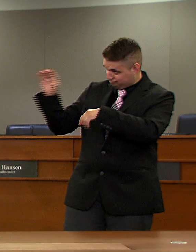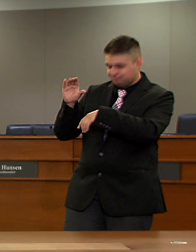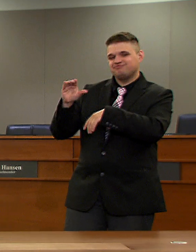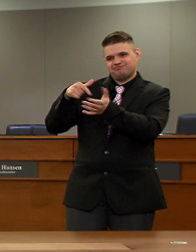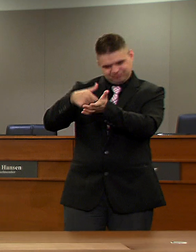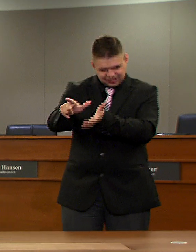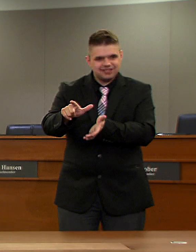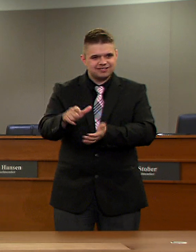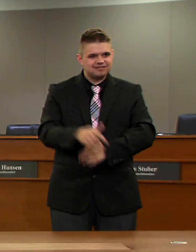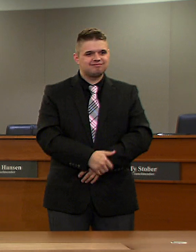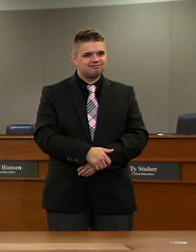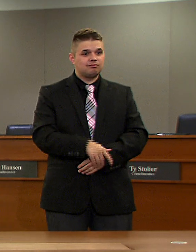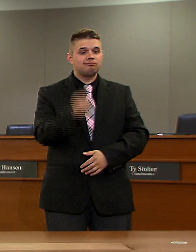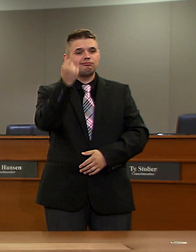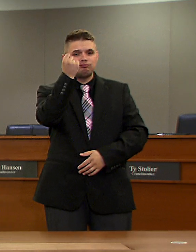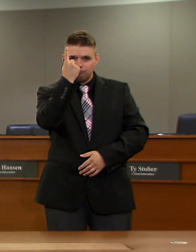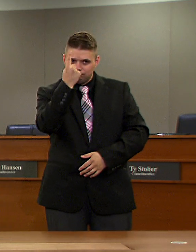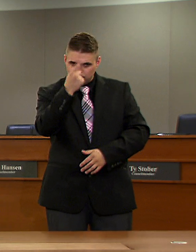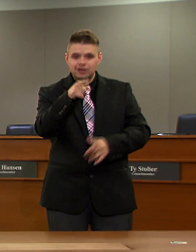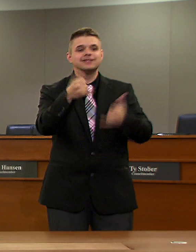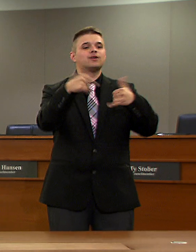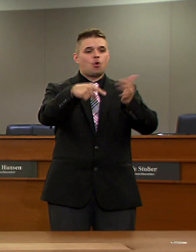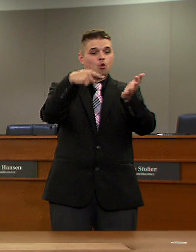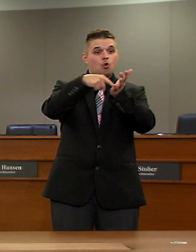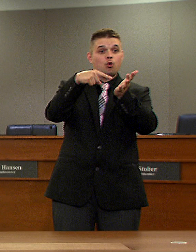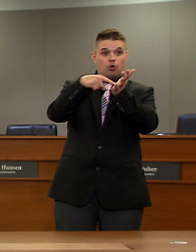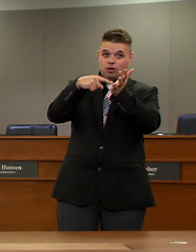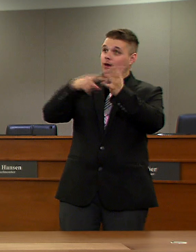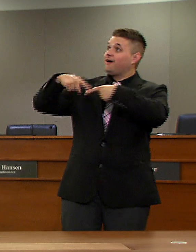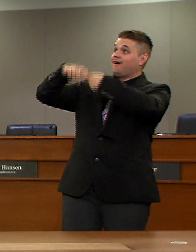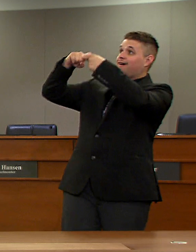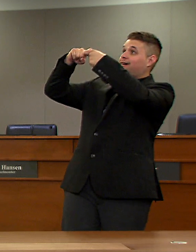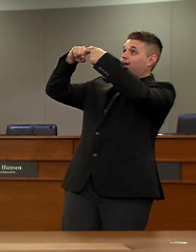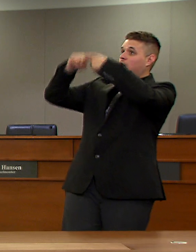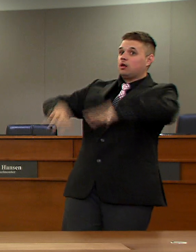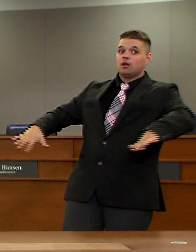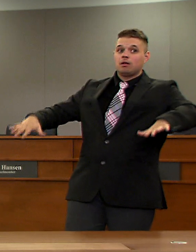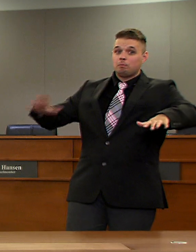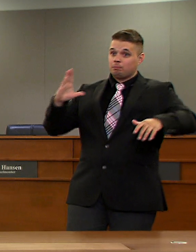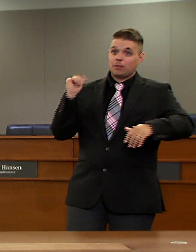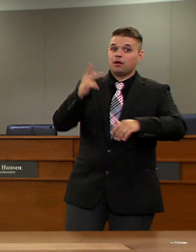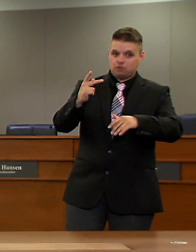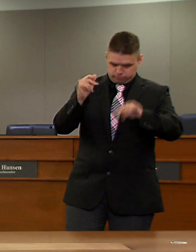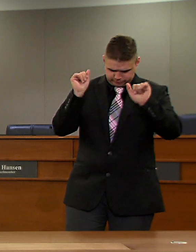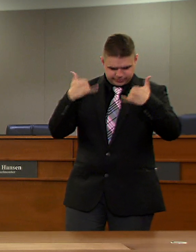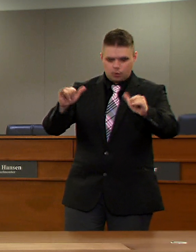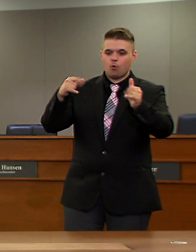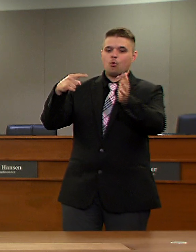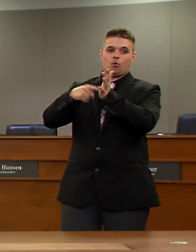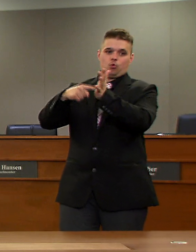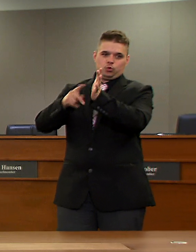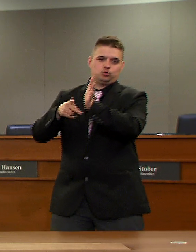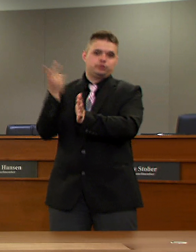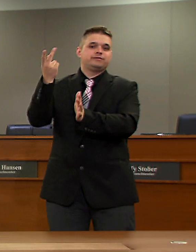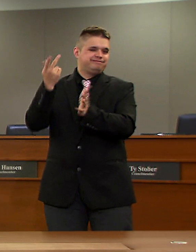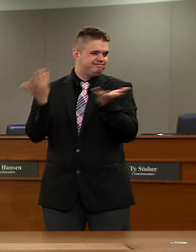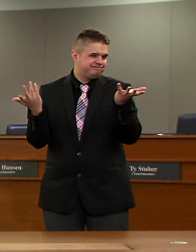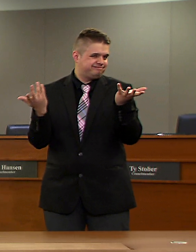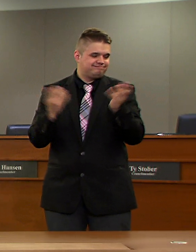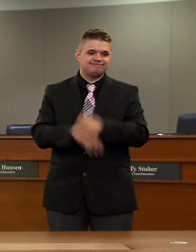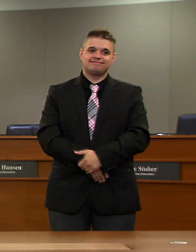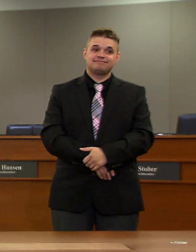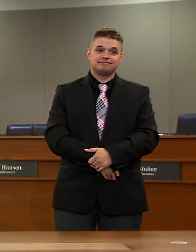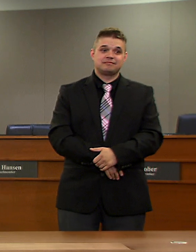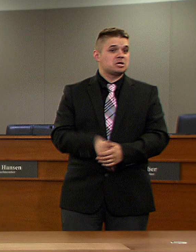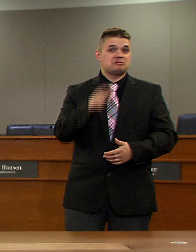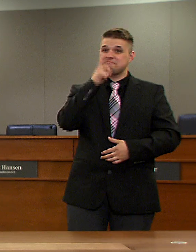you will still owe rent after the moratorium ends. I'm going to say that again. It does not mean that you